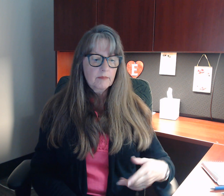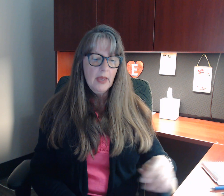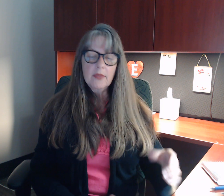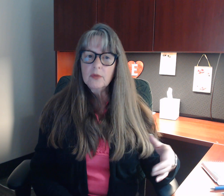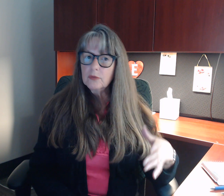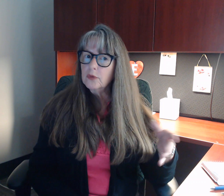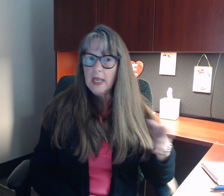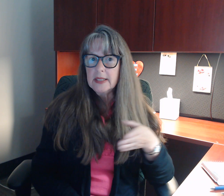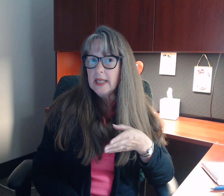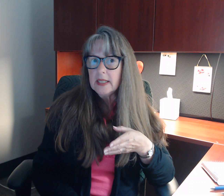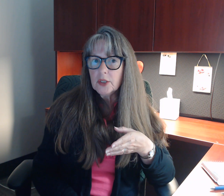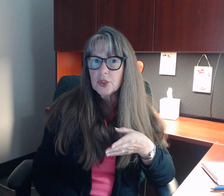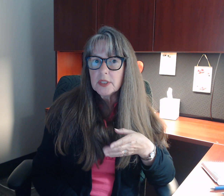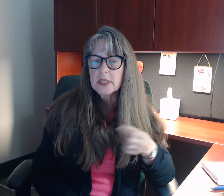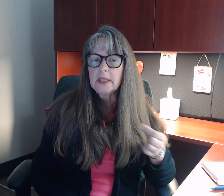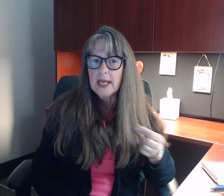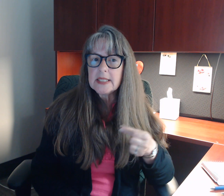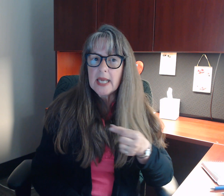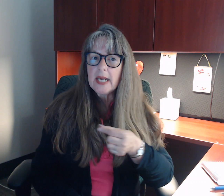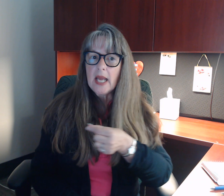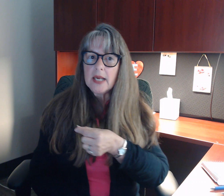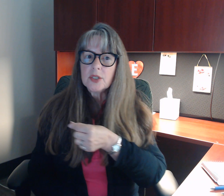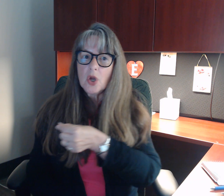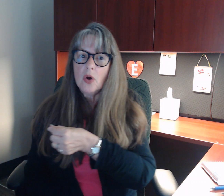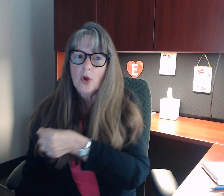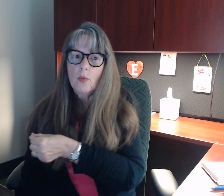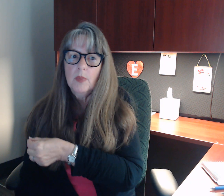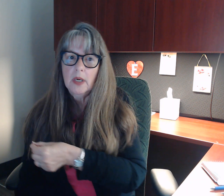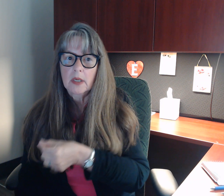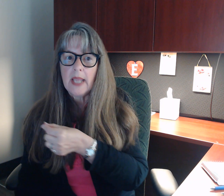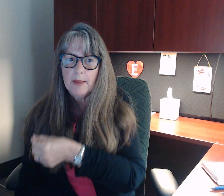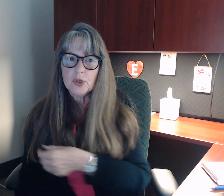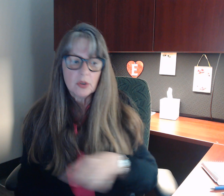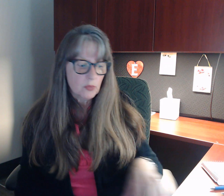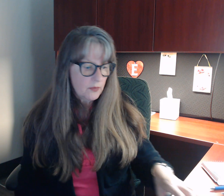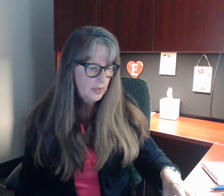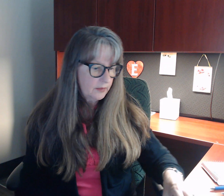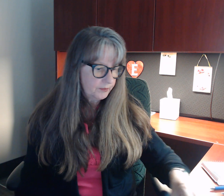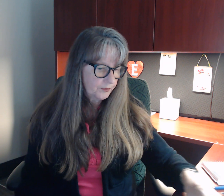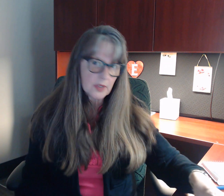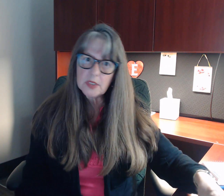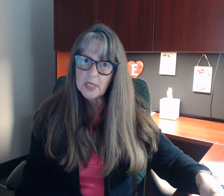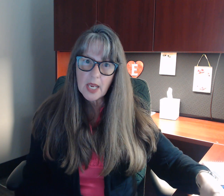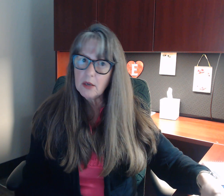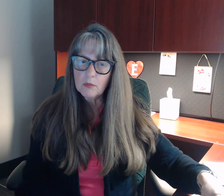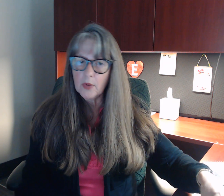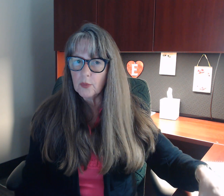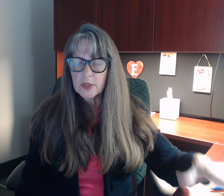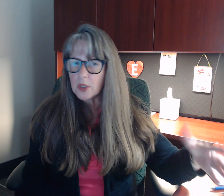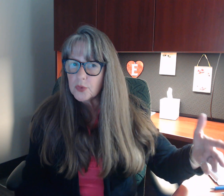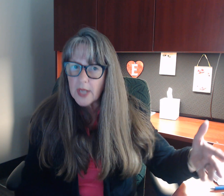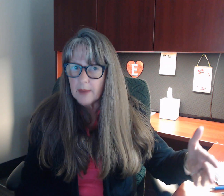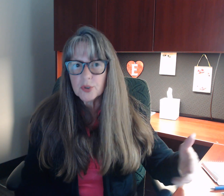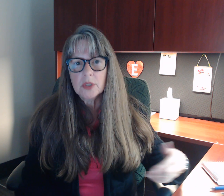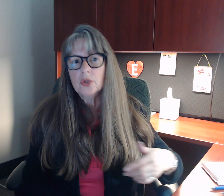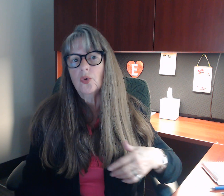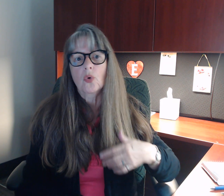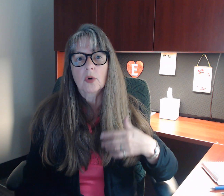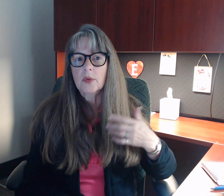And in English, it's last night I saw a captioned movie. Doesn't say whether it's closed captioned or whether it's